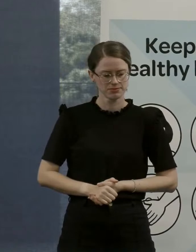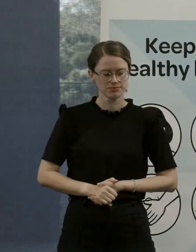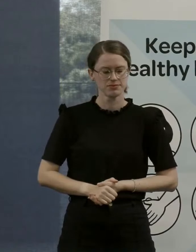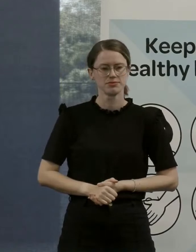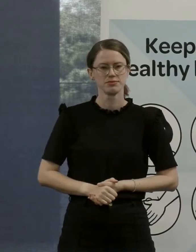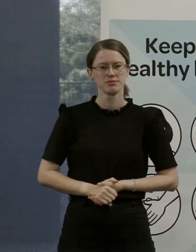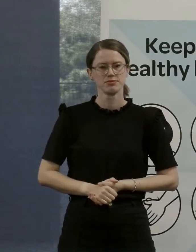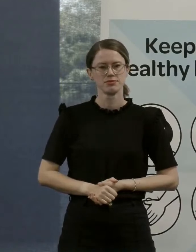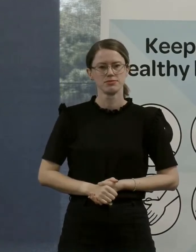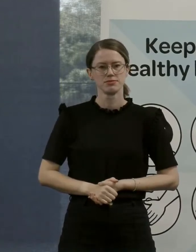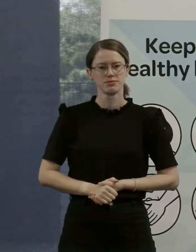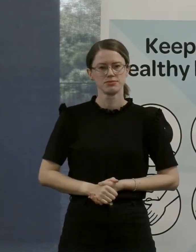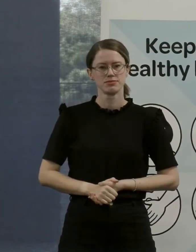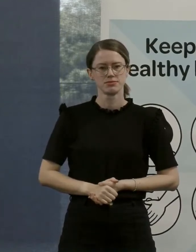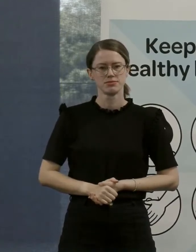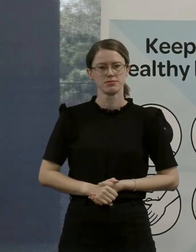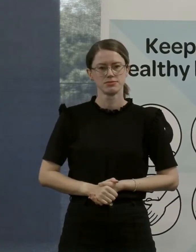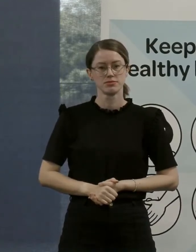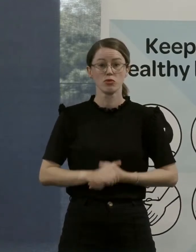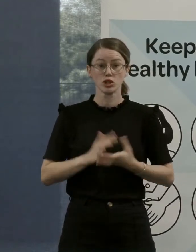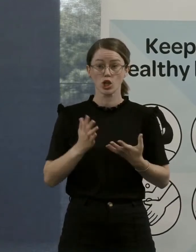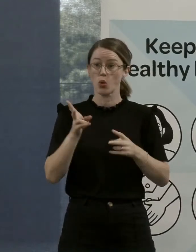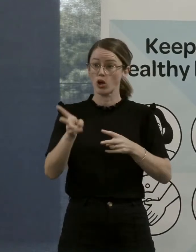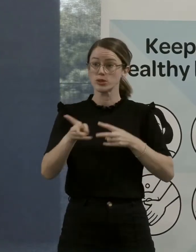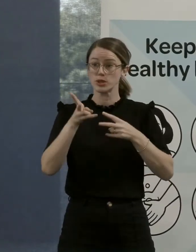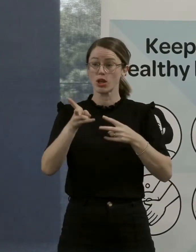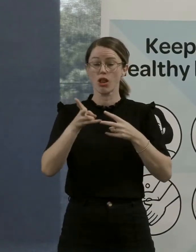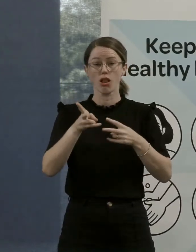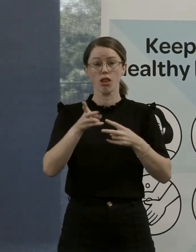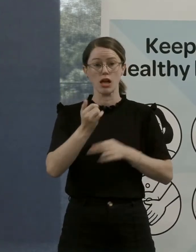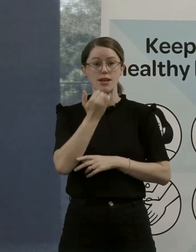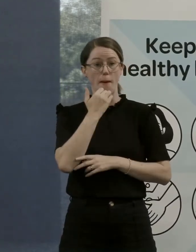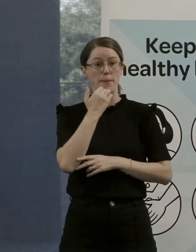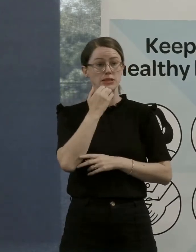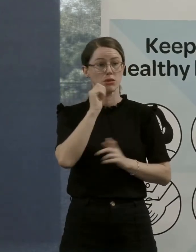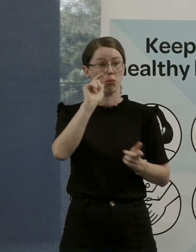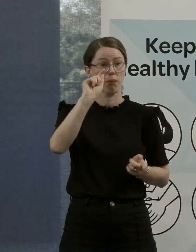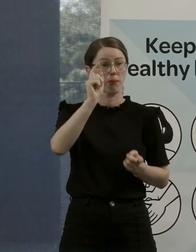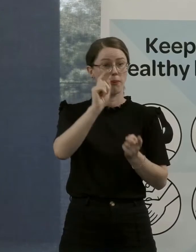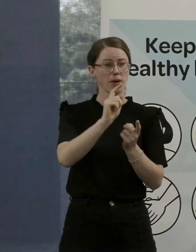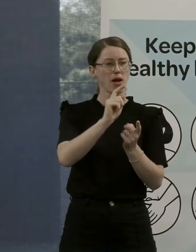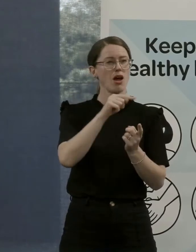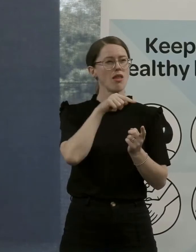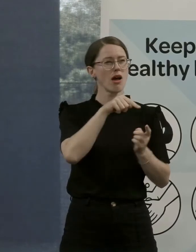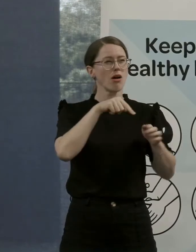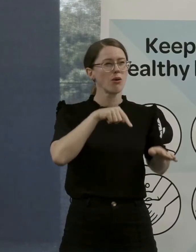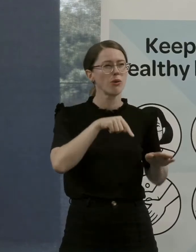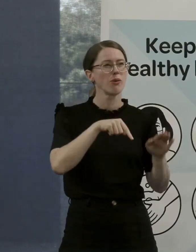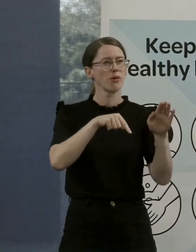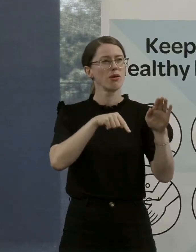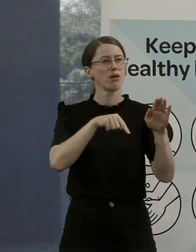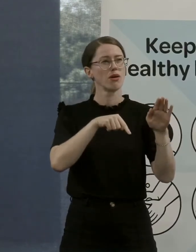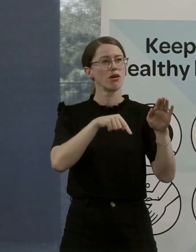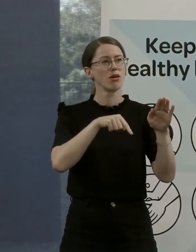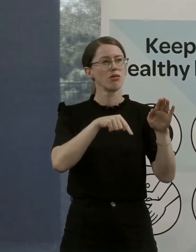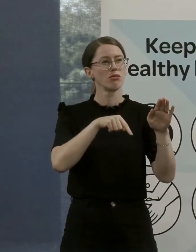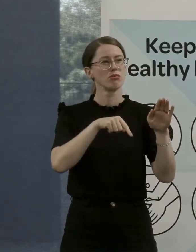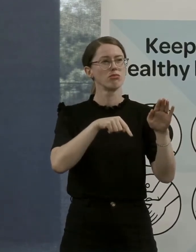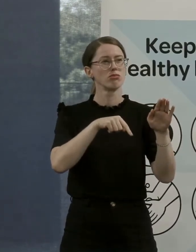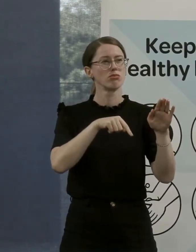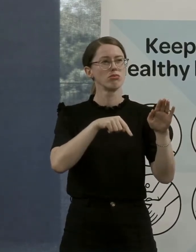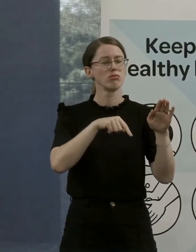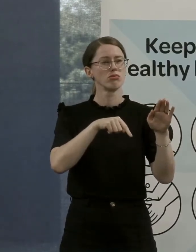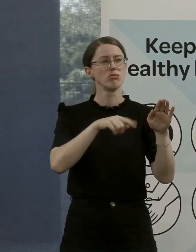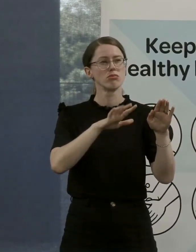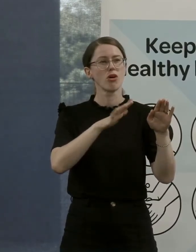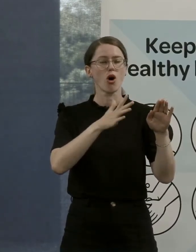We can see, of course, that there has been a decline in hospitalisations, which peaked about where the modelling suggested, just over